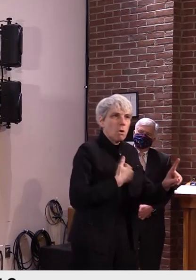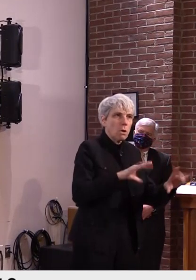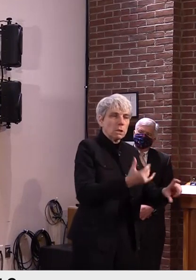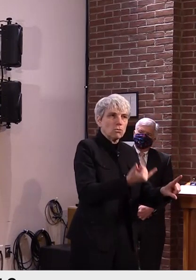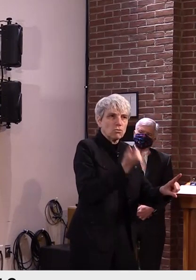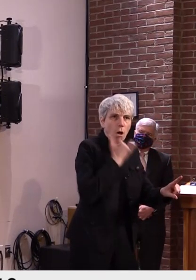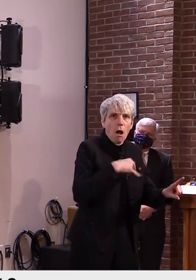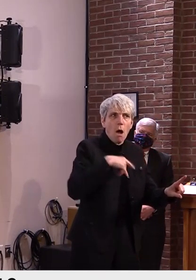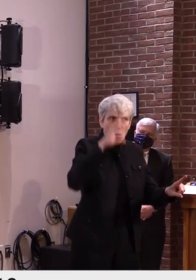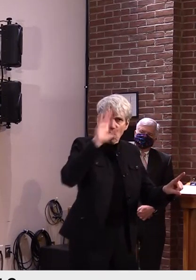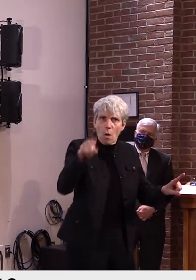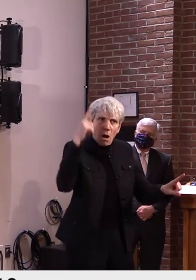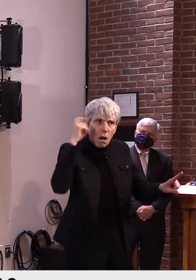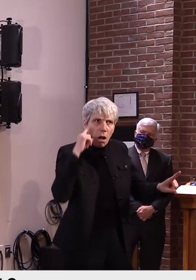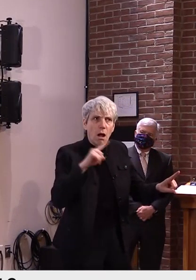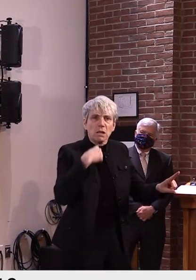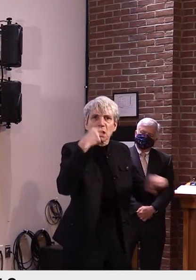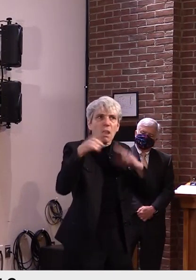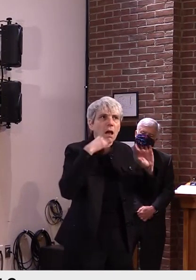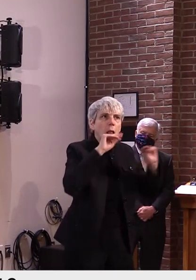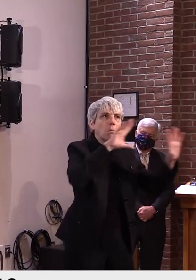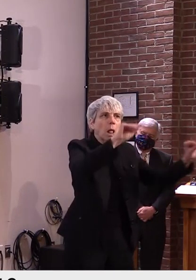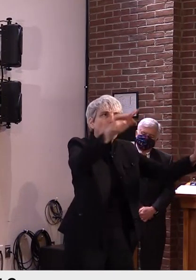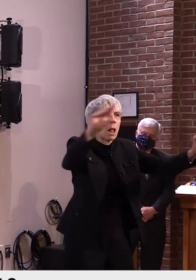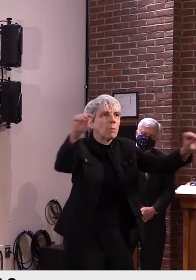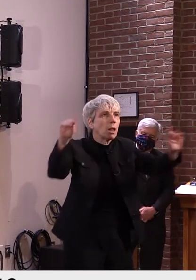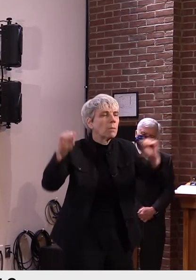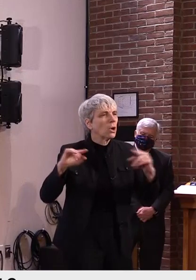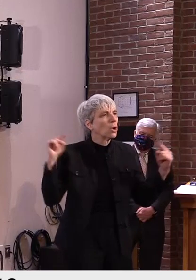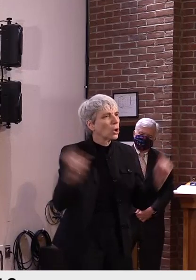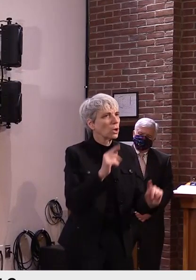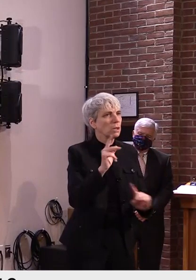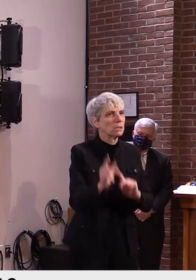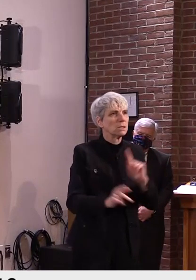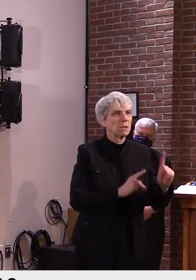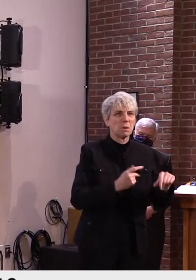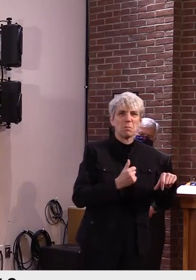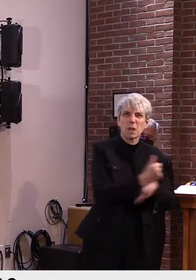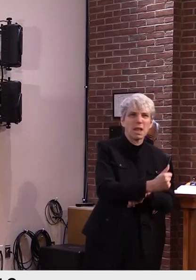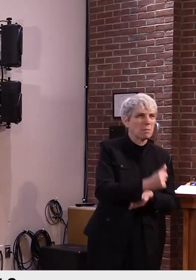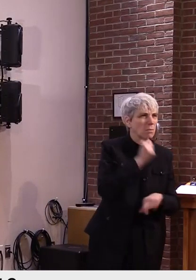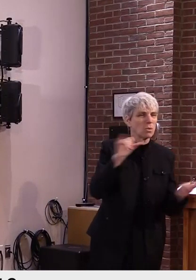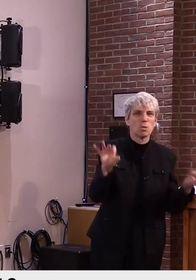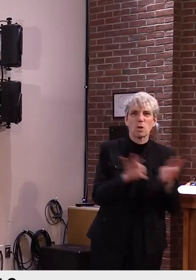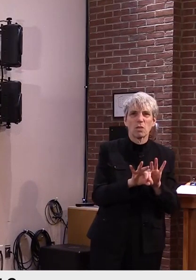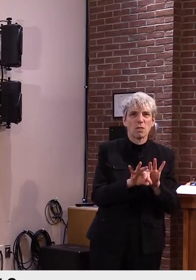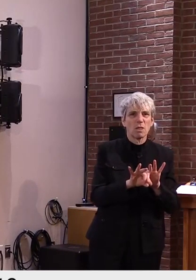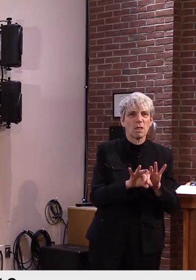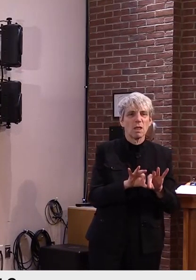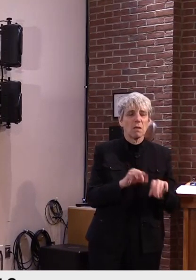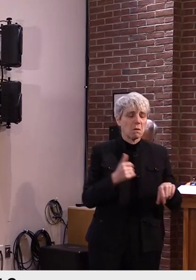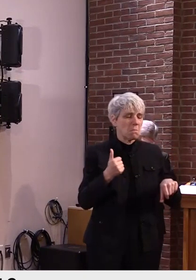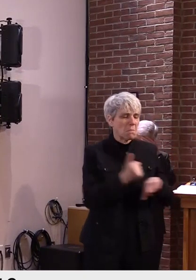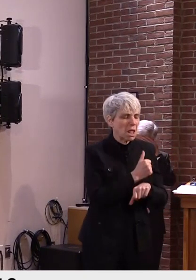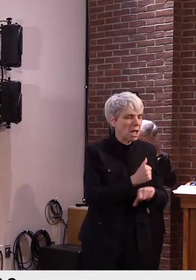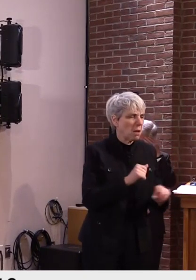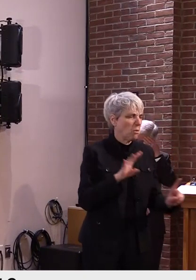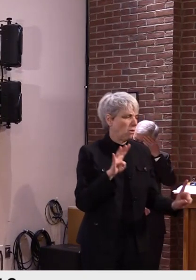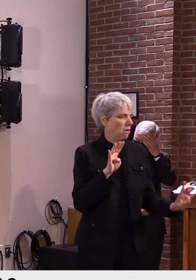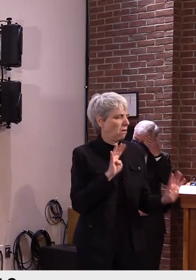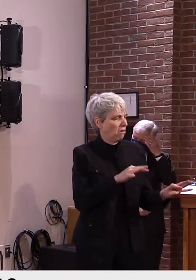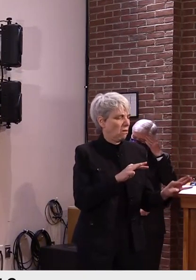gossip that spreads rumors and false information, and a need to place blame. Stigma hurts everyone by creating